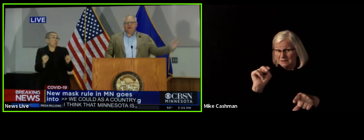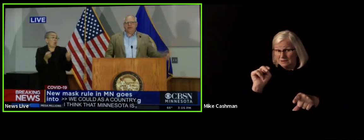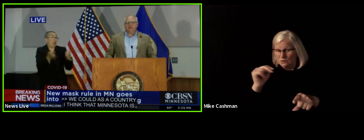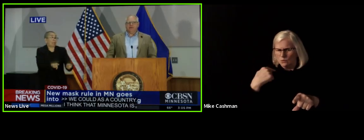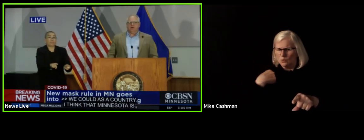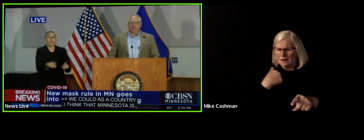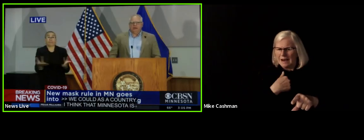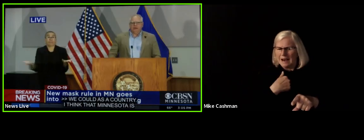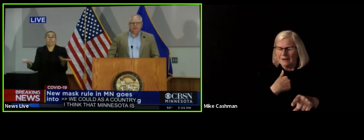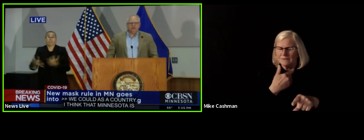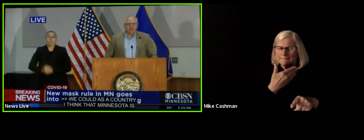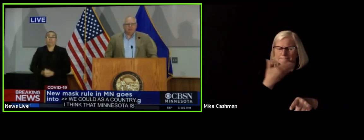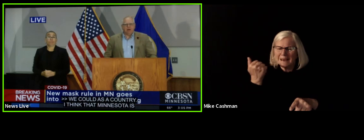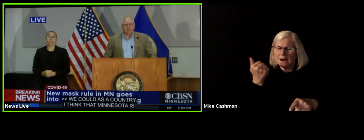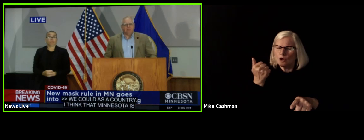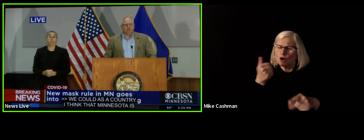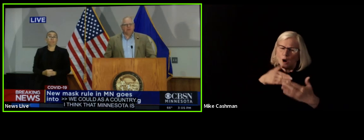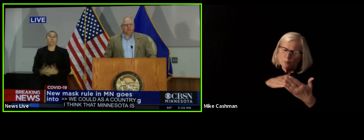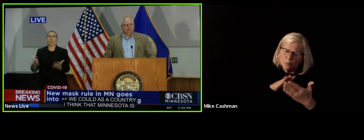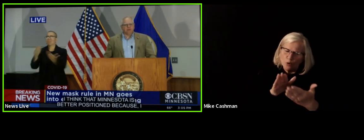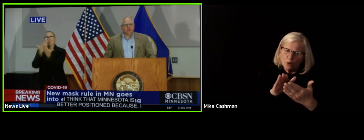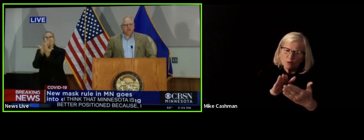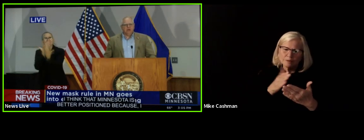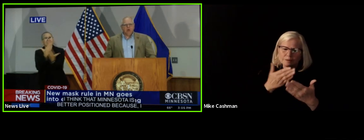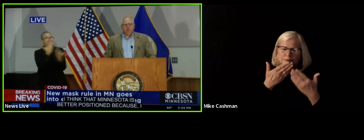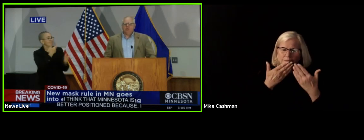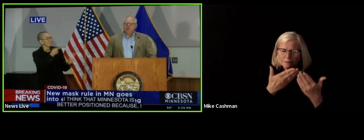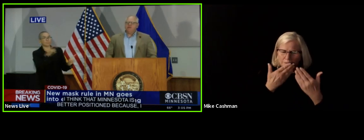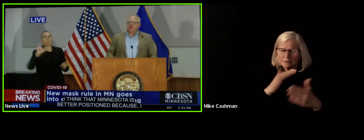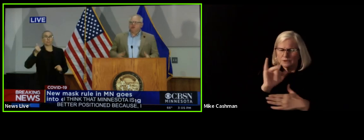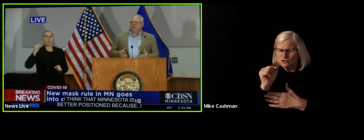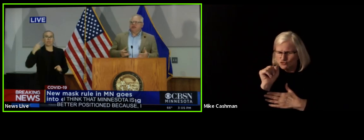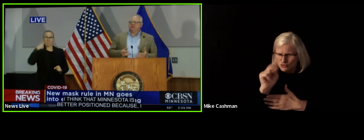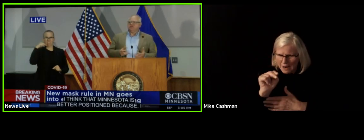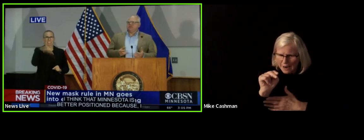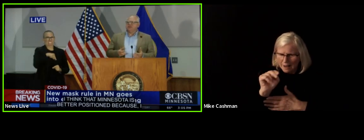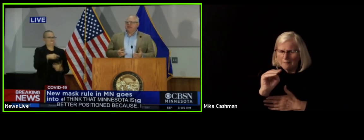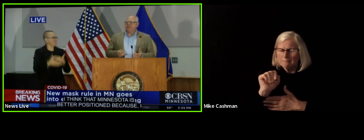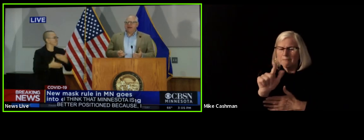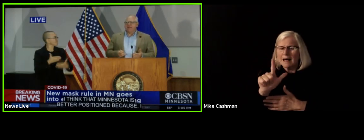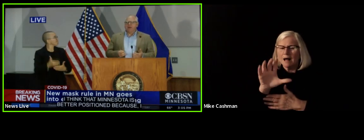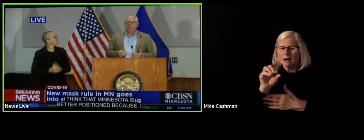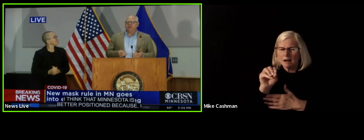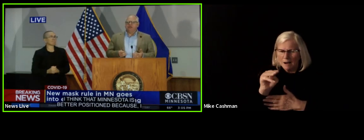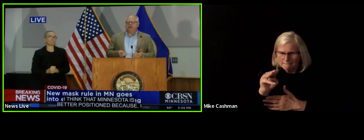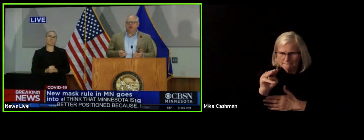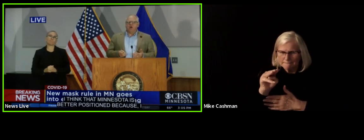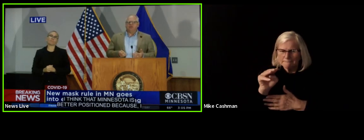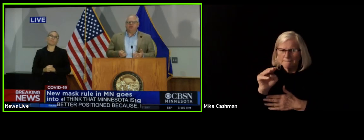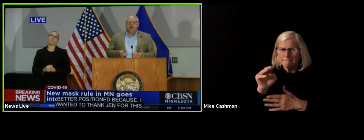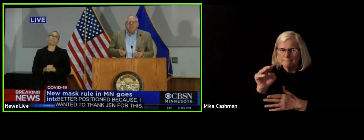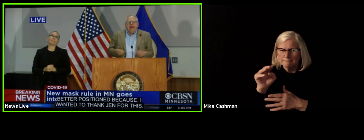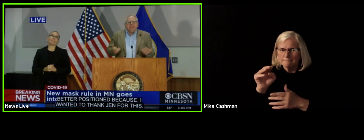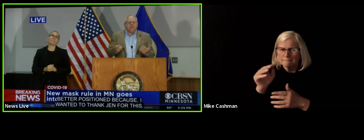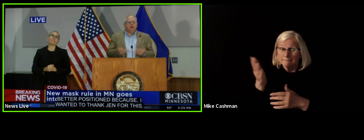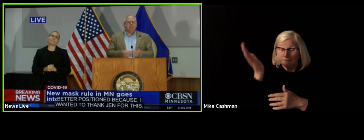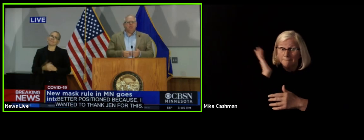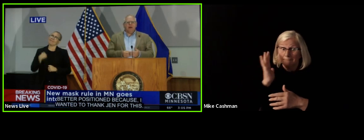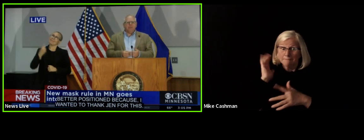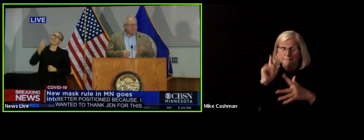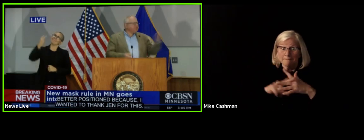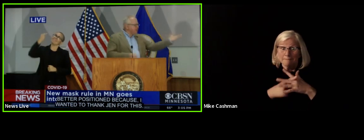thank Jan Malcolm for this especially. When we were in the early stages of this and thinking back about what you didn't know, almost unimaginable.